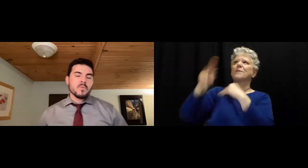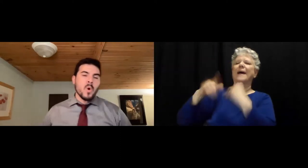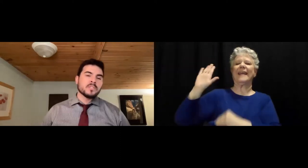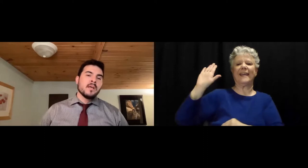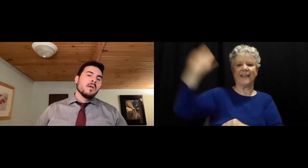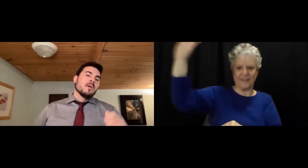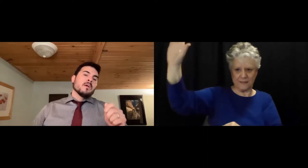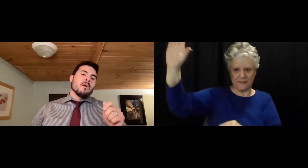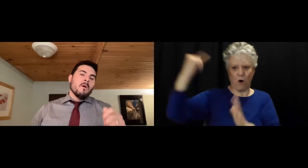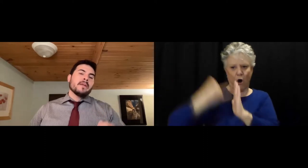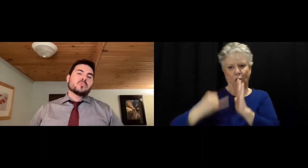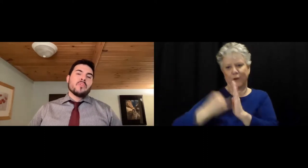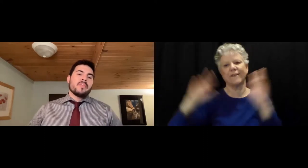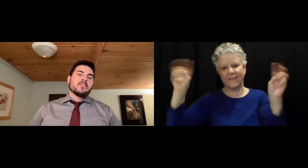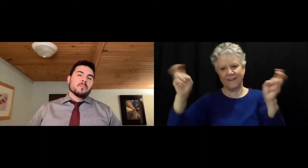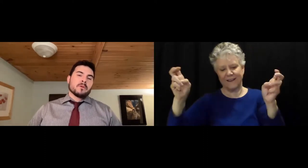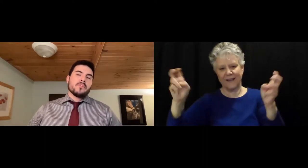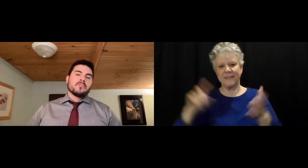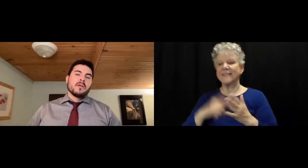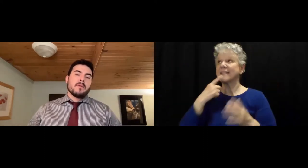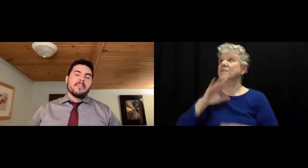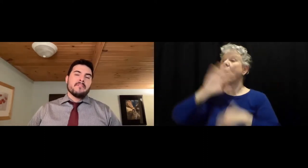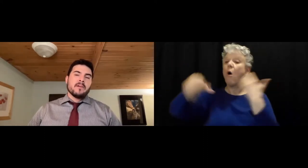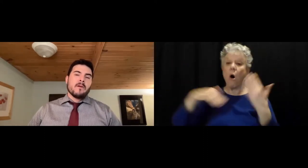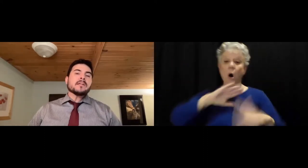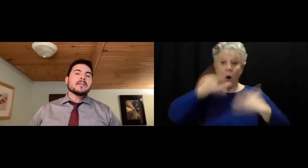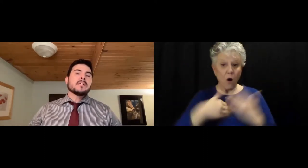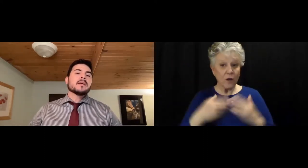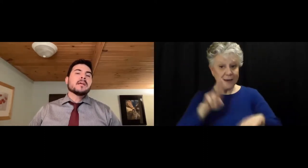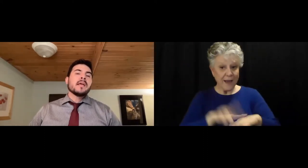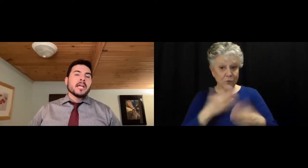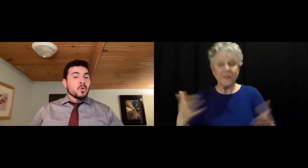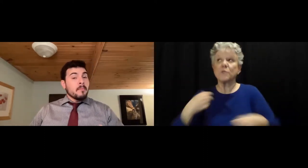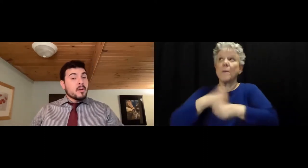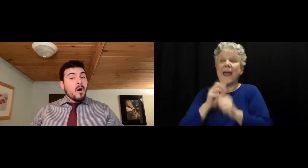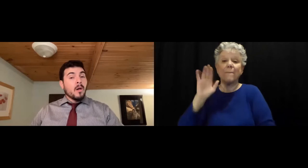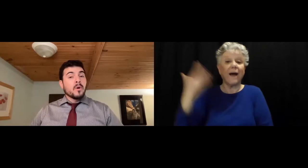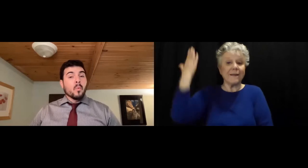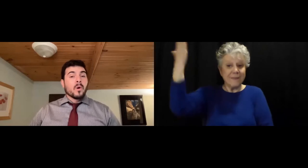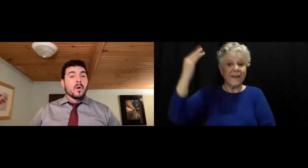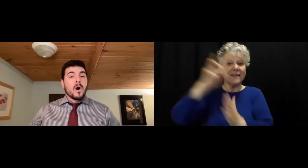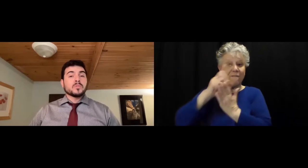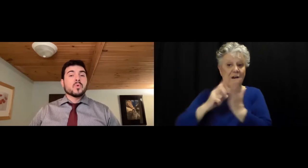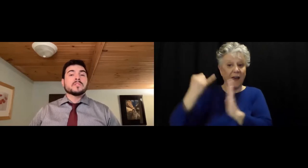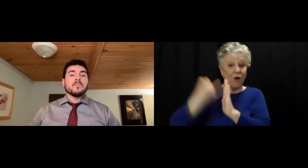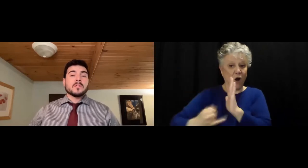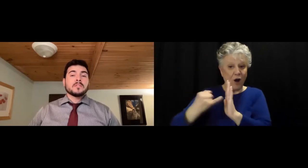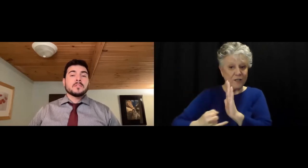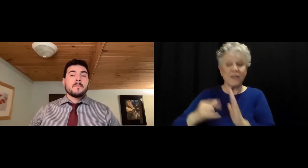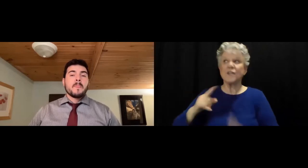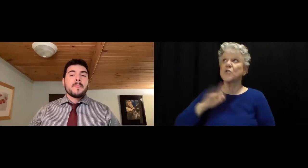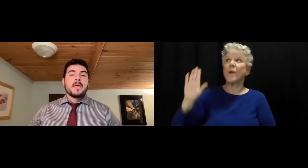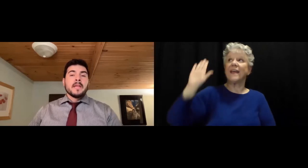Quote, all natural things were produced by the divine art, and so may be called God's works of